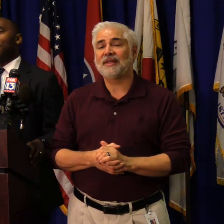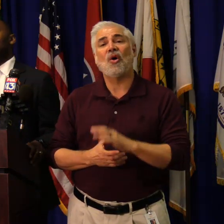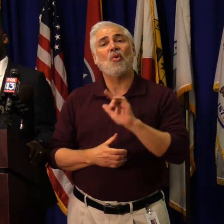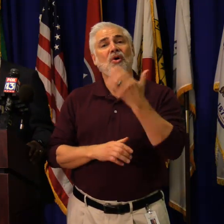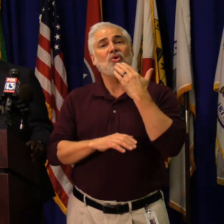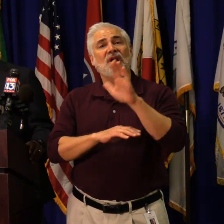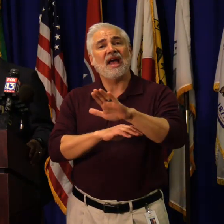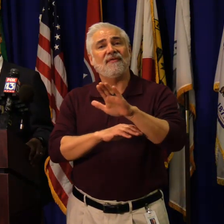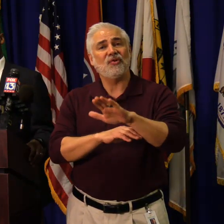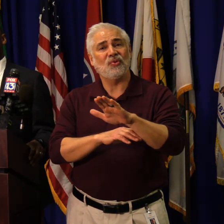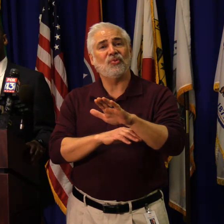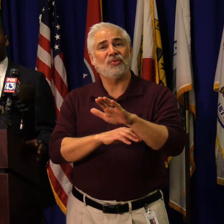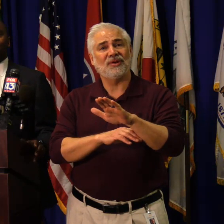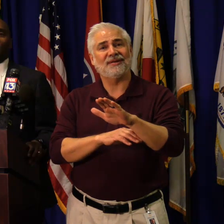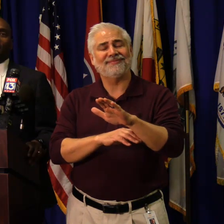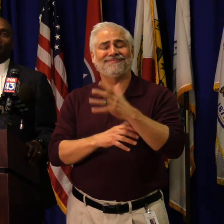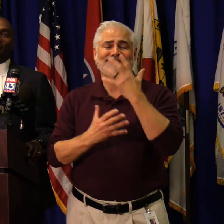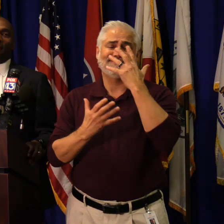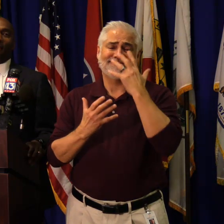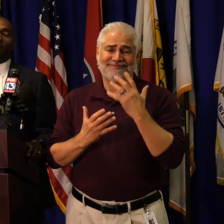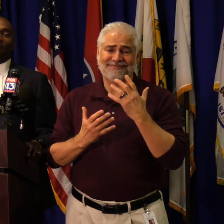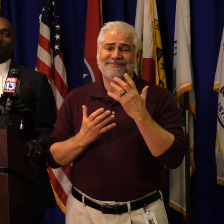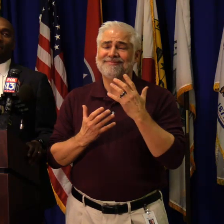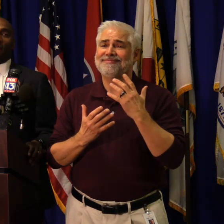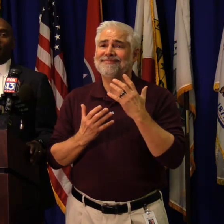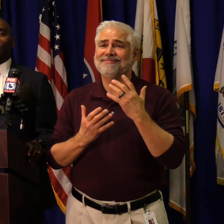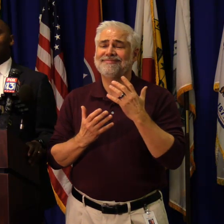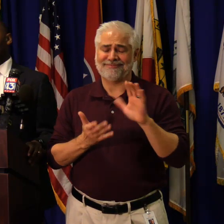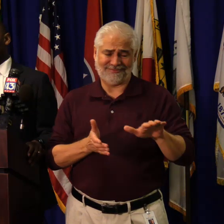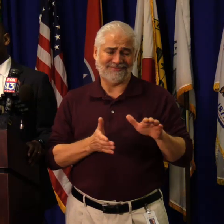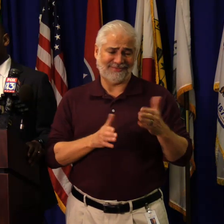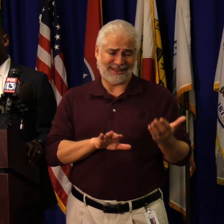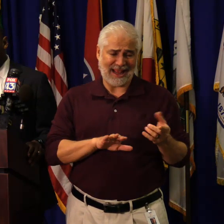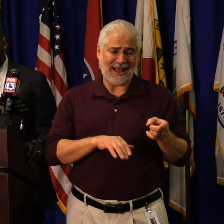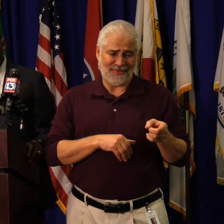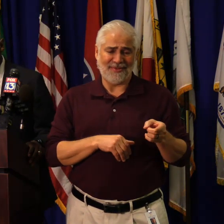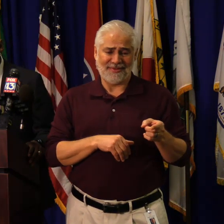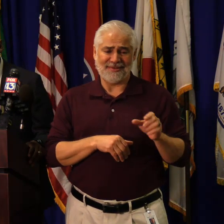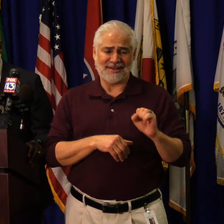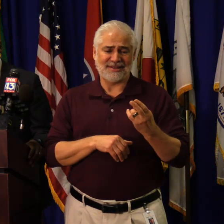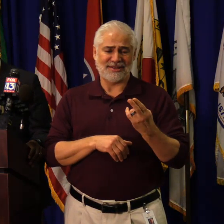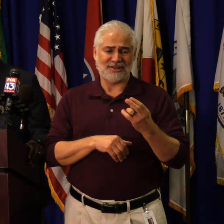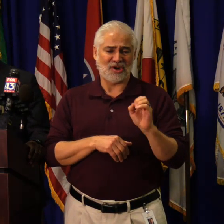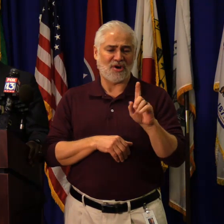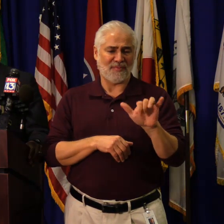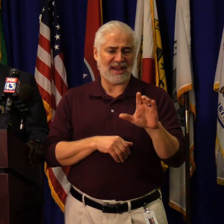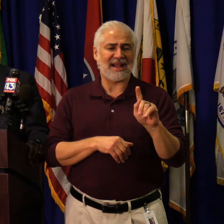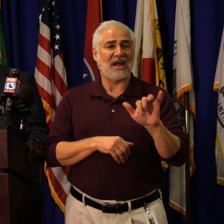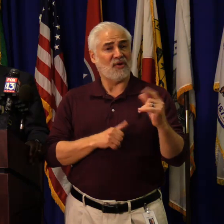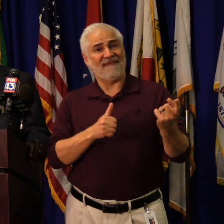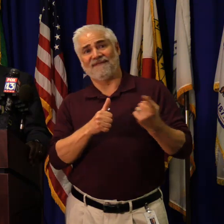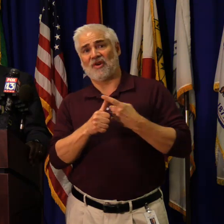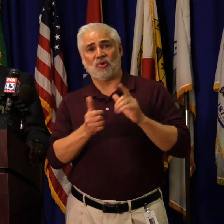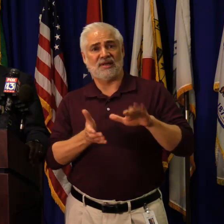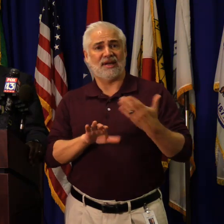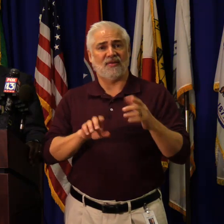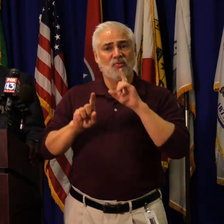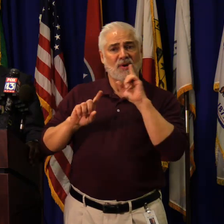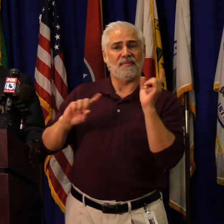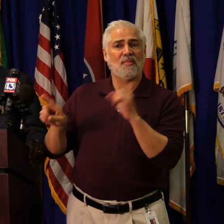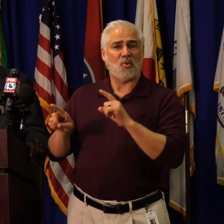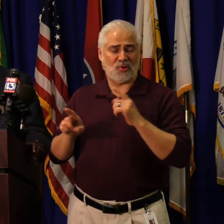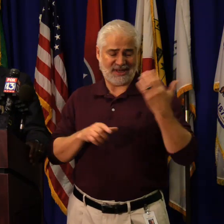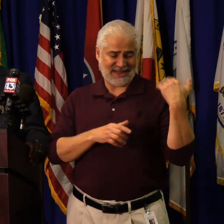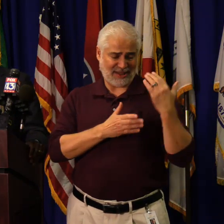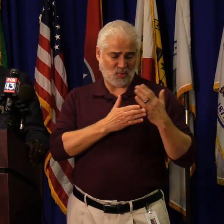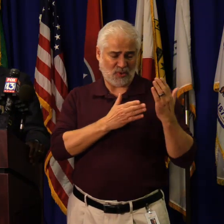Well, good afternoon. We are saddened by the death in Shelby County, our first death, which was reported over